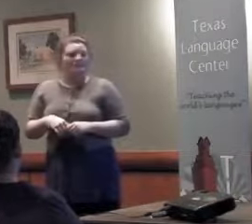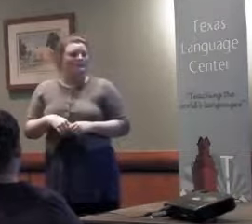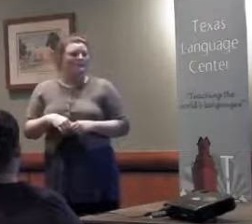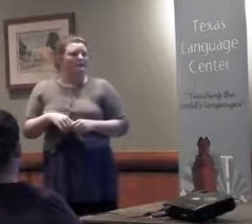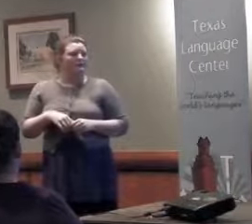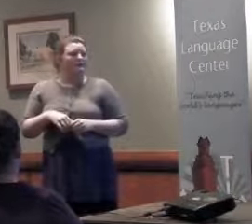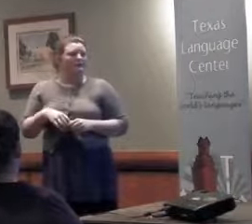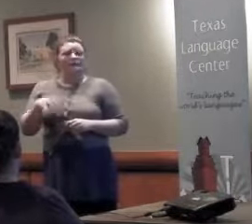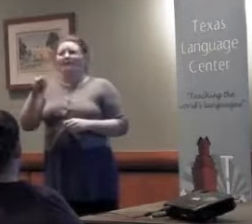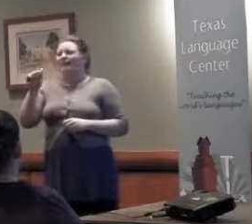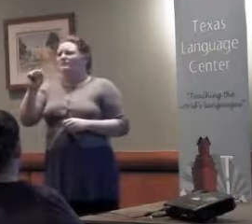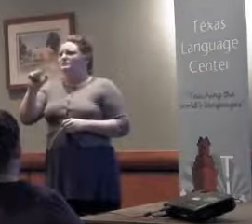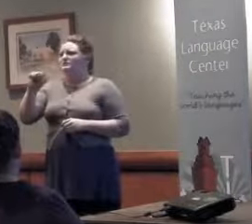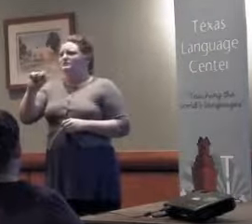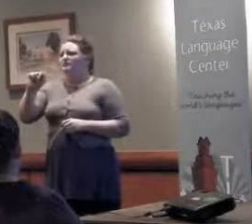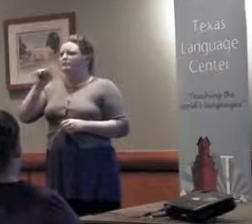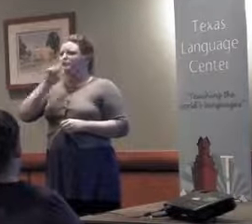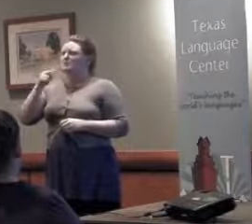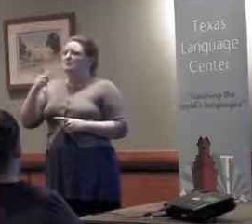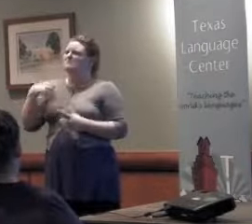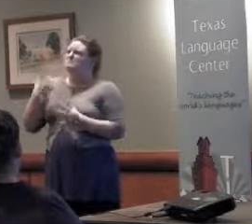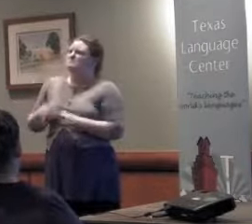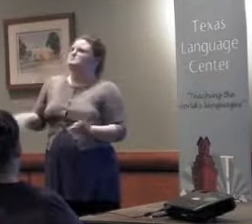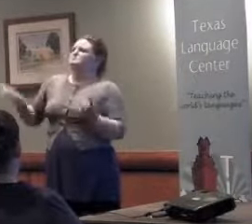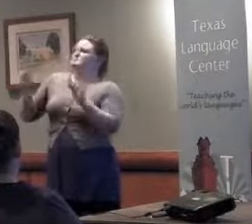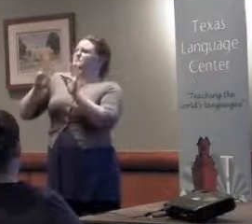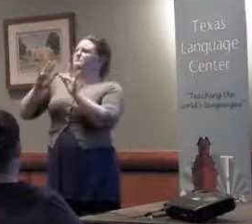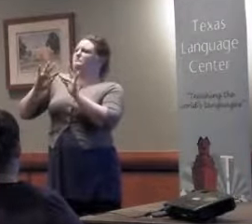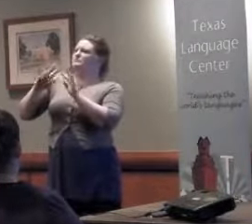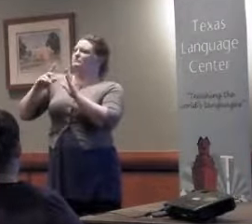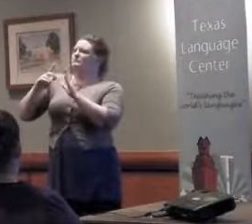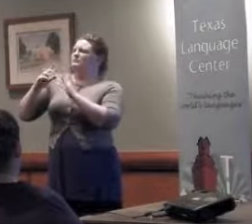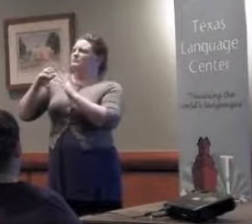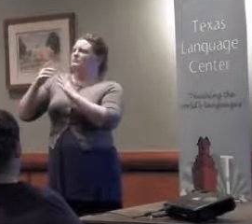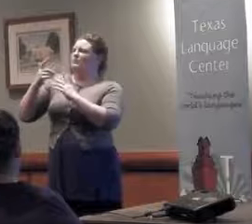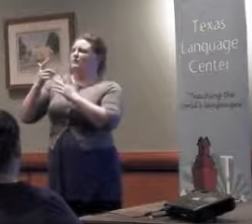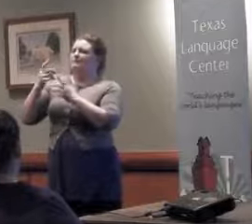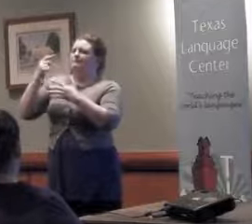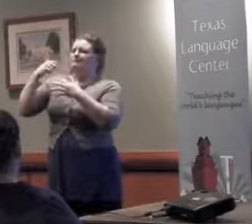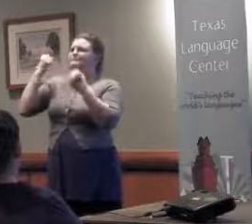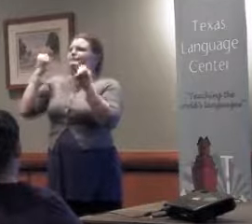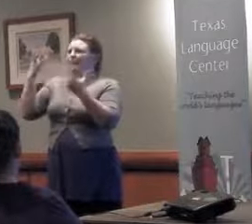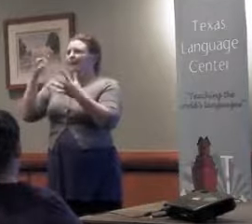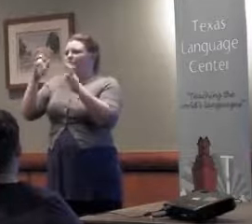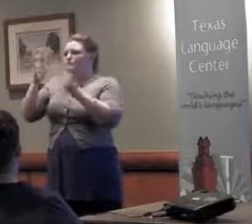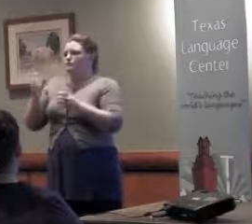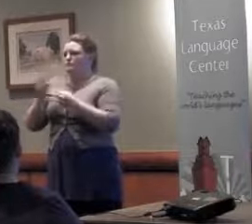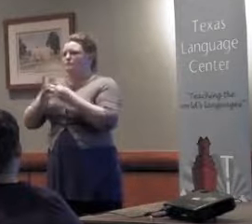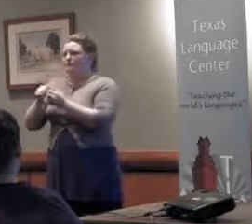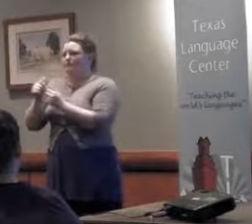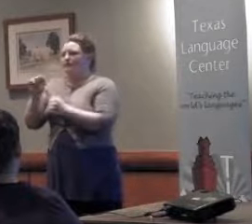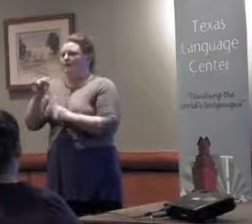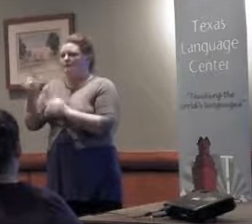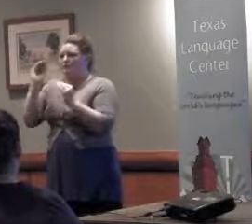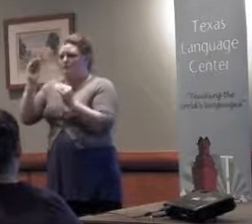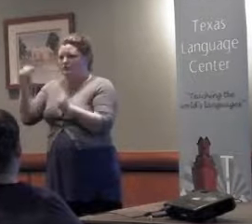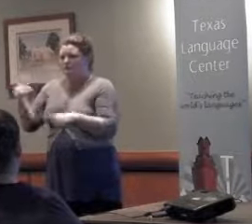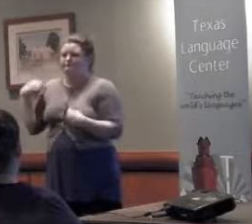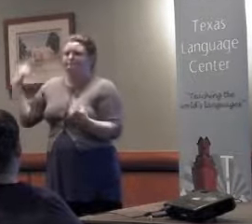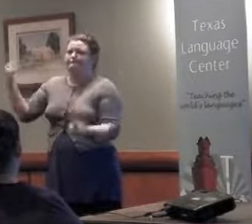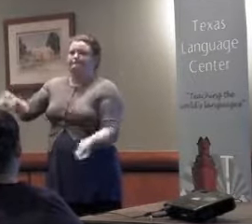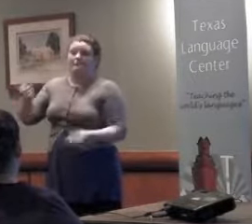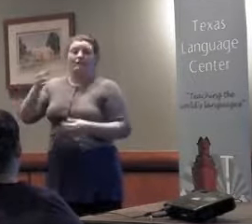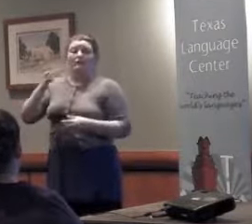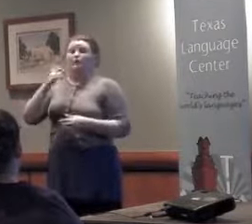The ASLTA has been pretty instrumental in the various matters regarding ASL instruction over the years. The